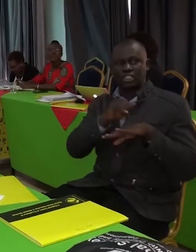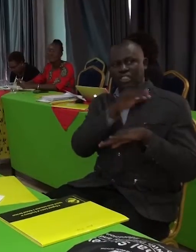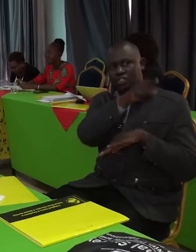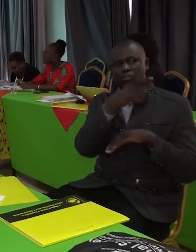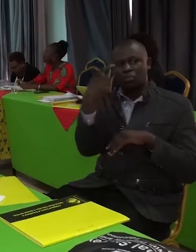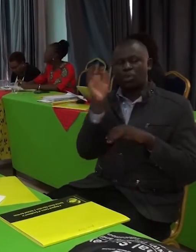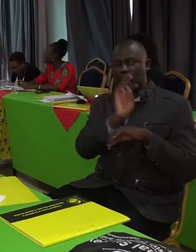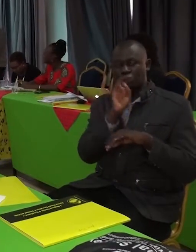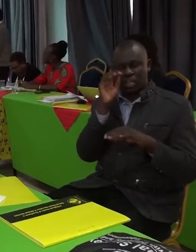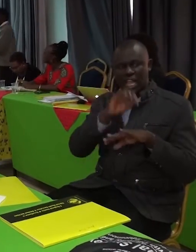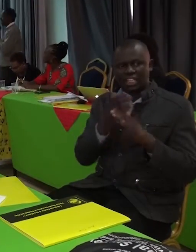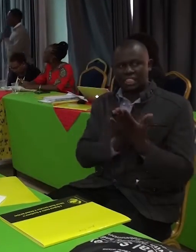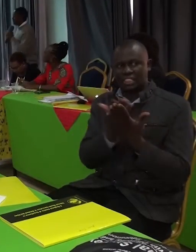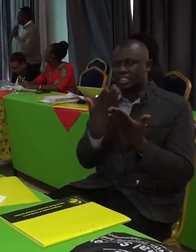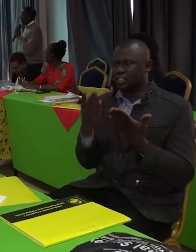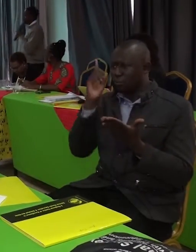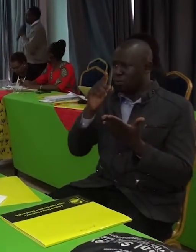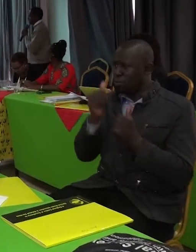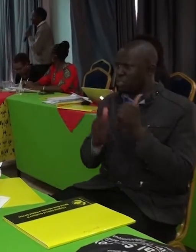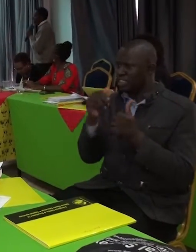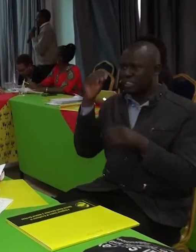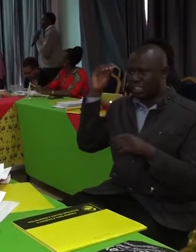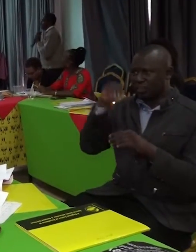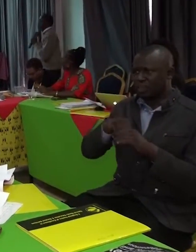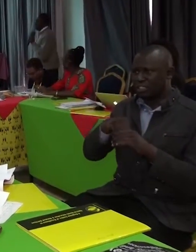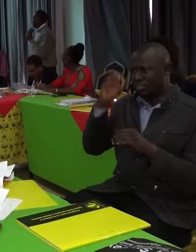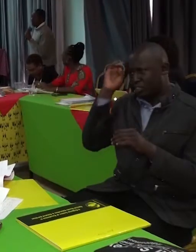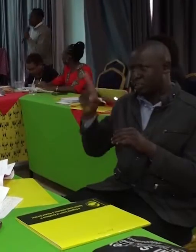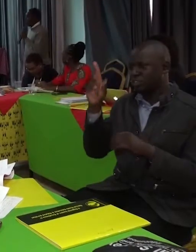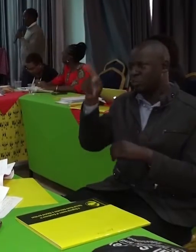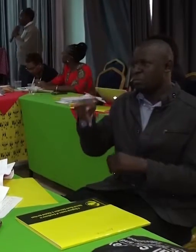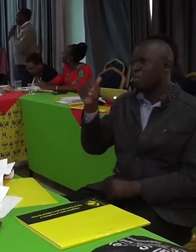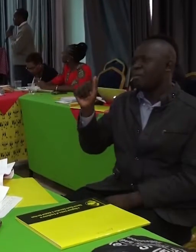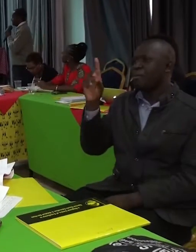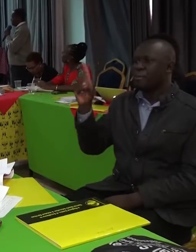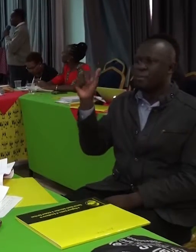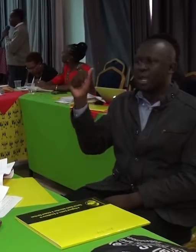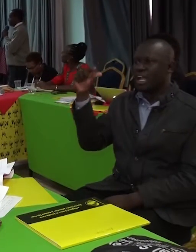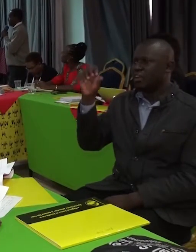things. Yeah. Which is inclusive education pedagogy? Let's move on.